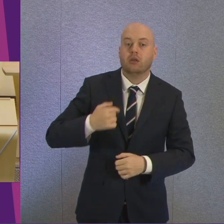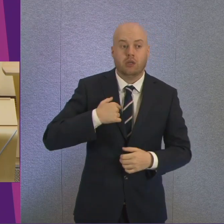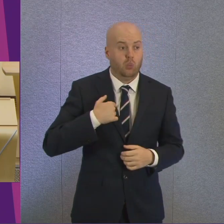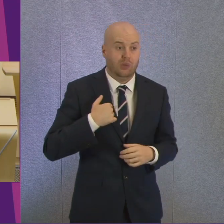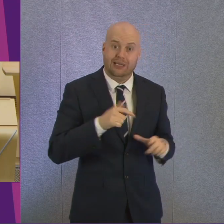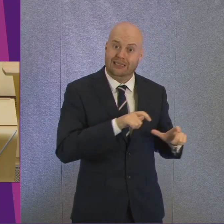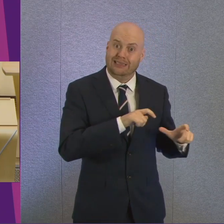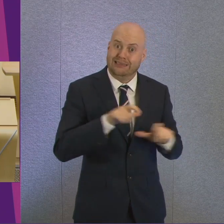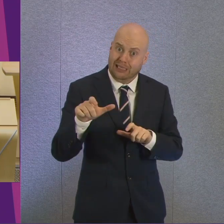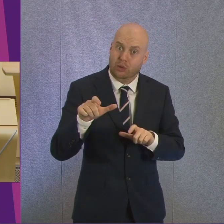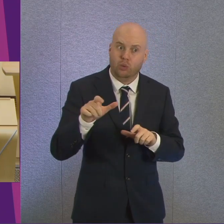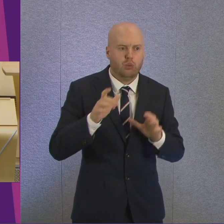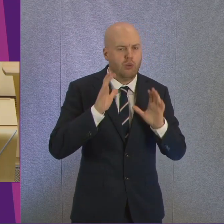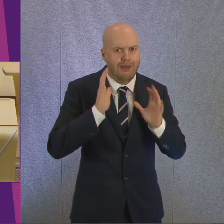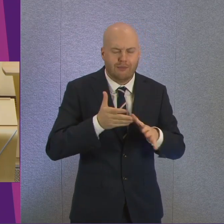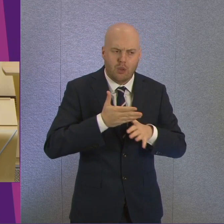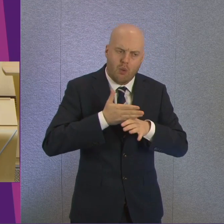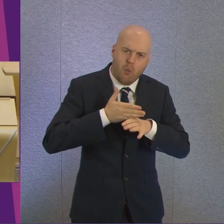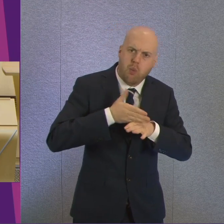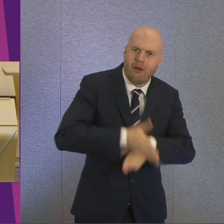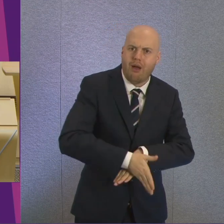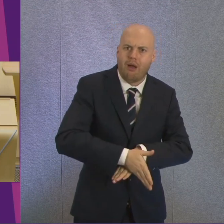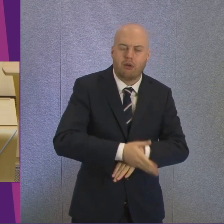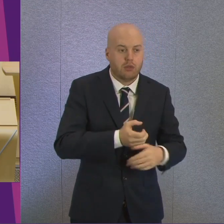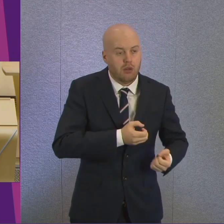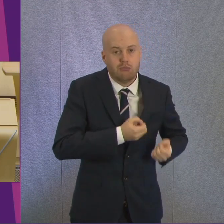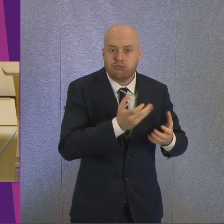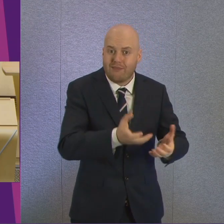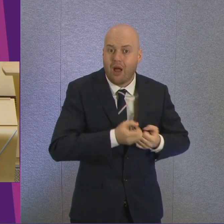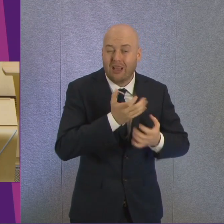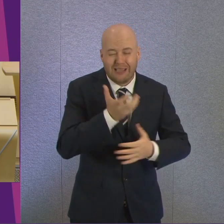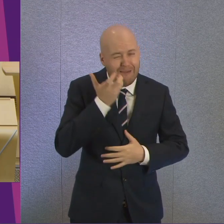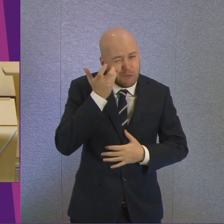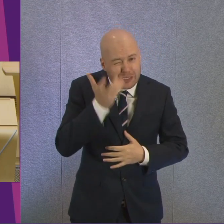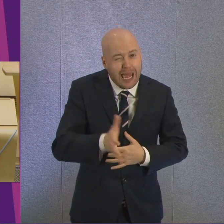we continue to have to work hard and every single day to